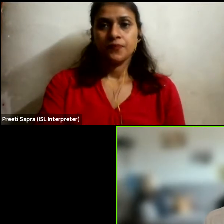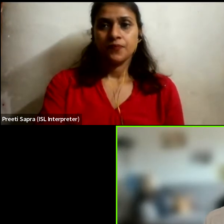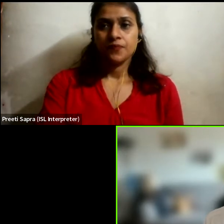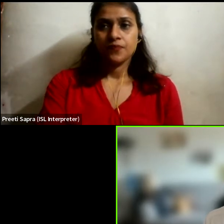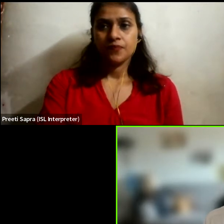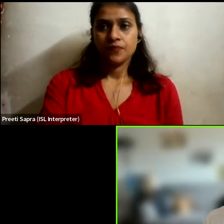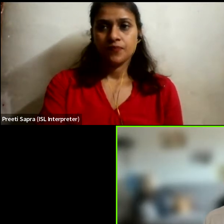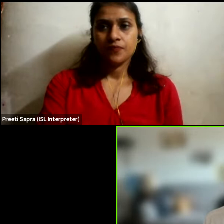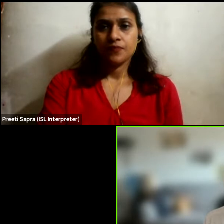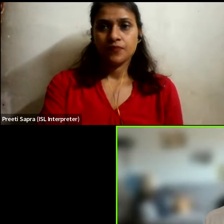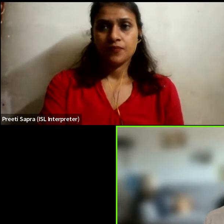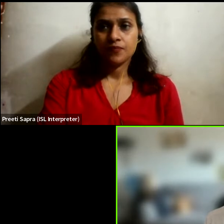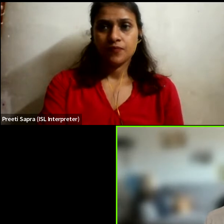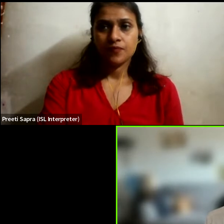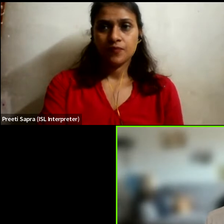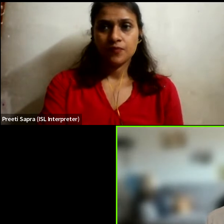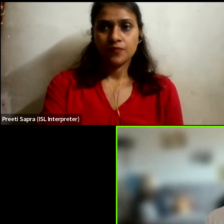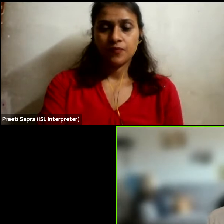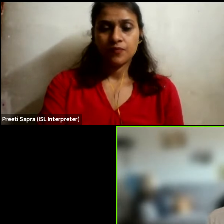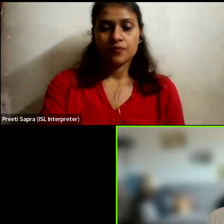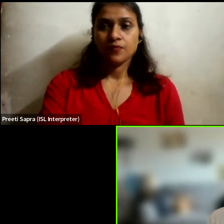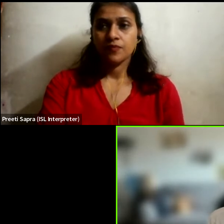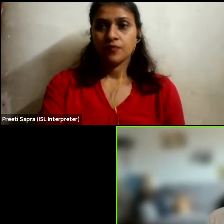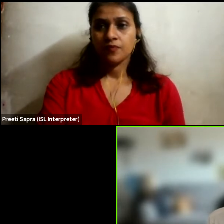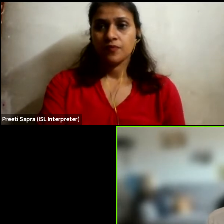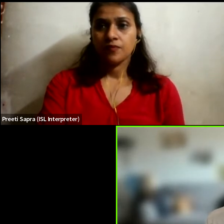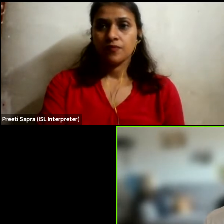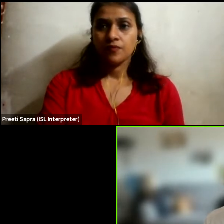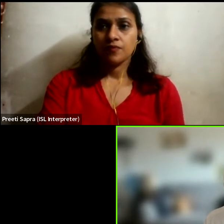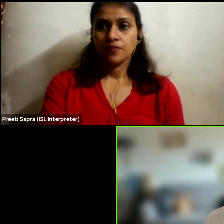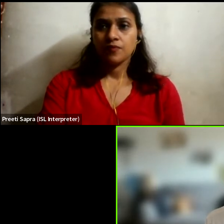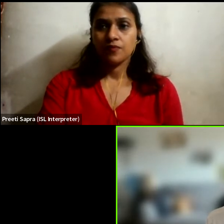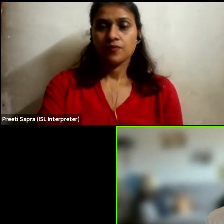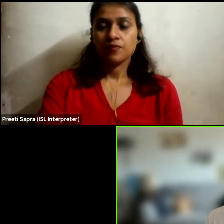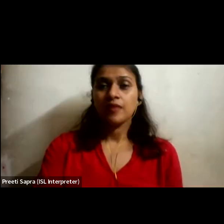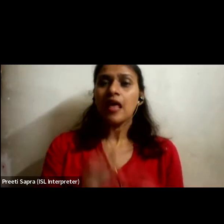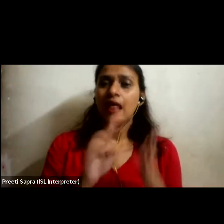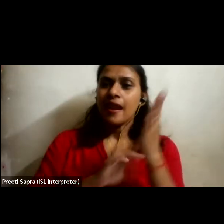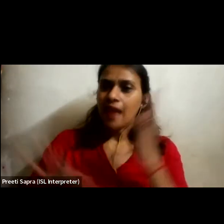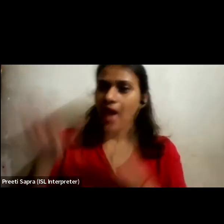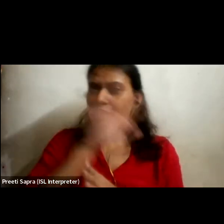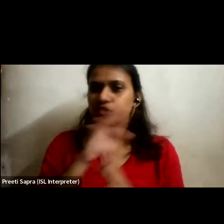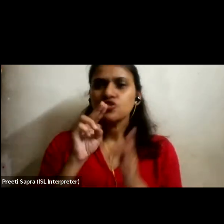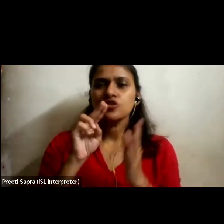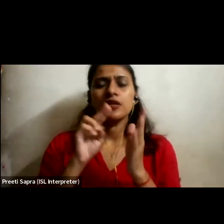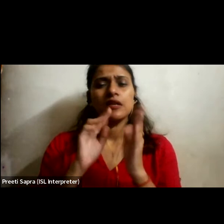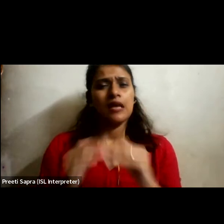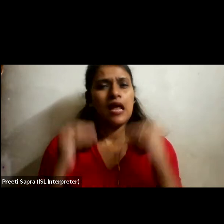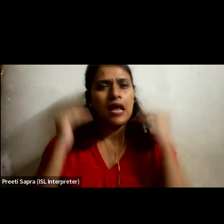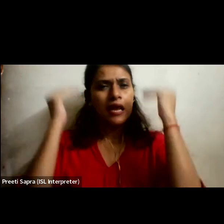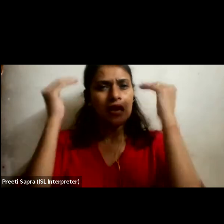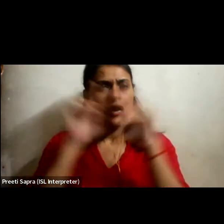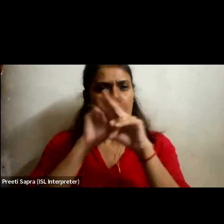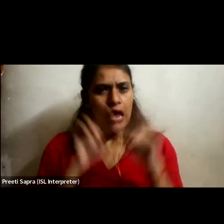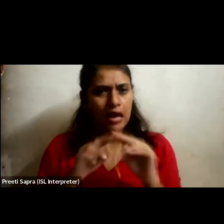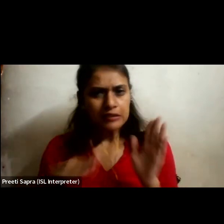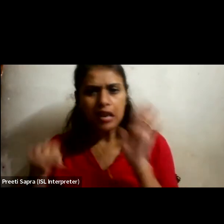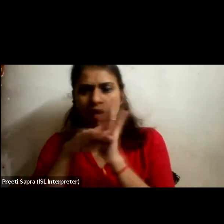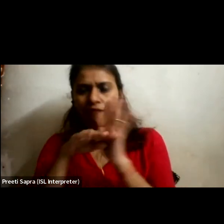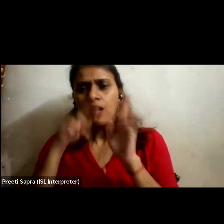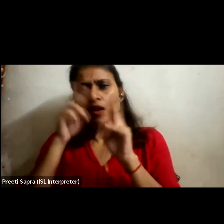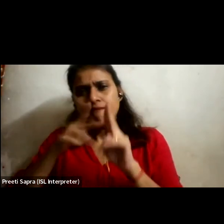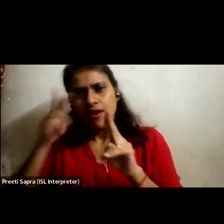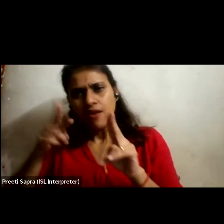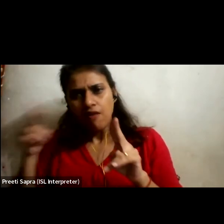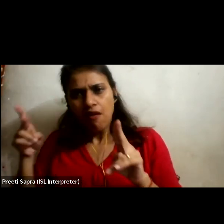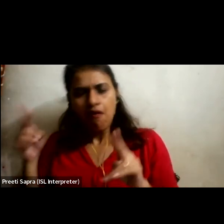the different regulatory approaches have been, both at a subnational, at a national level, at a supranational level, as well in certain contexts.